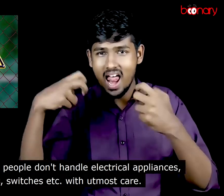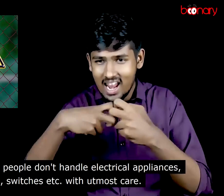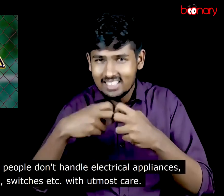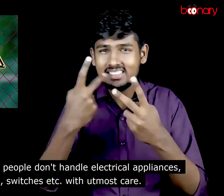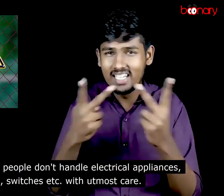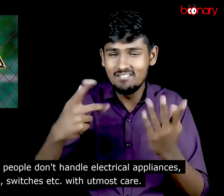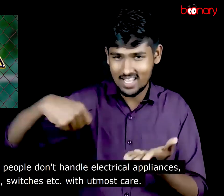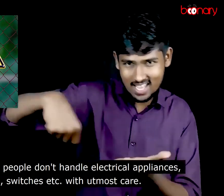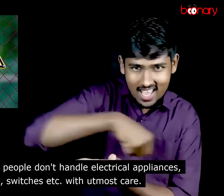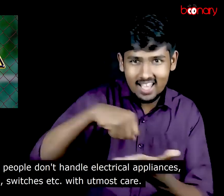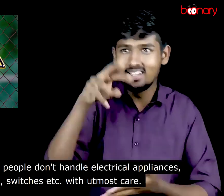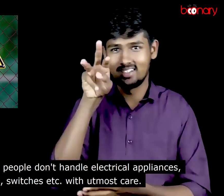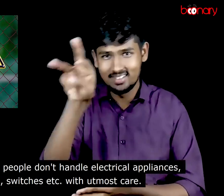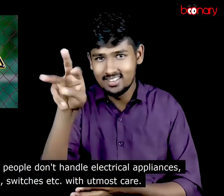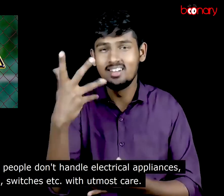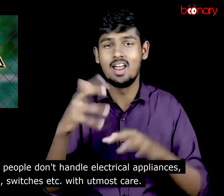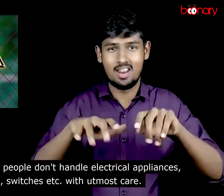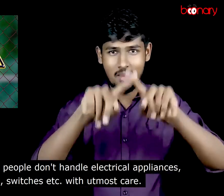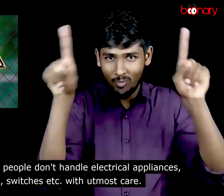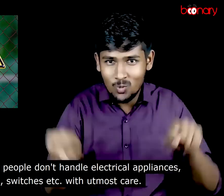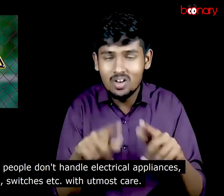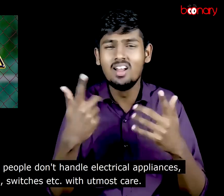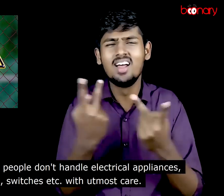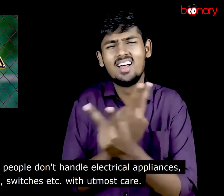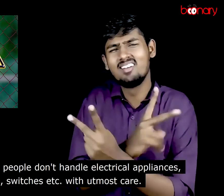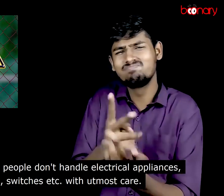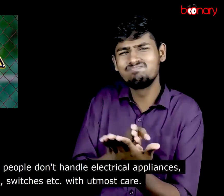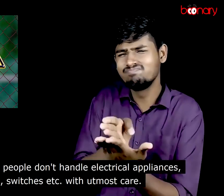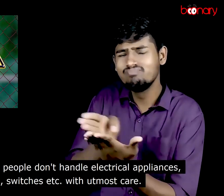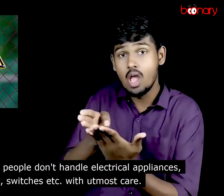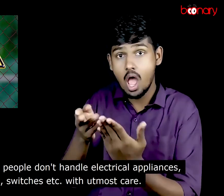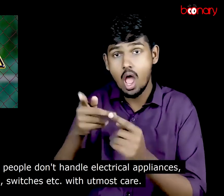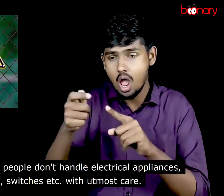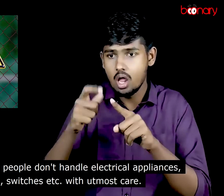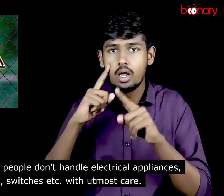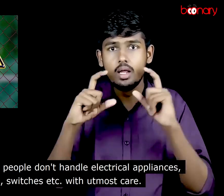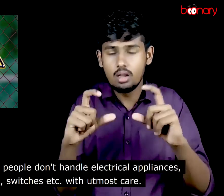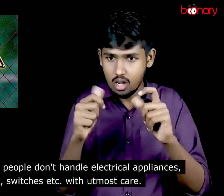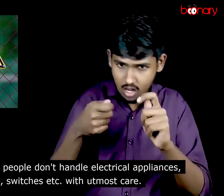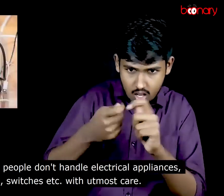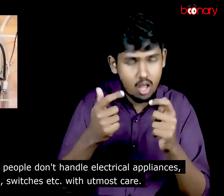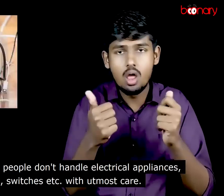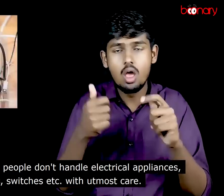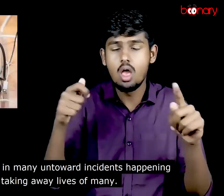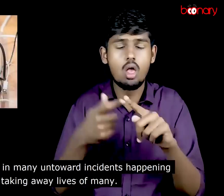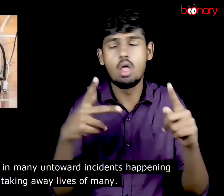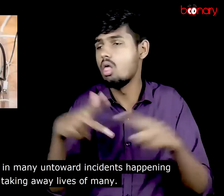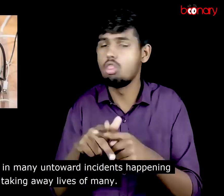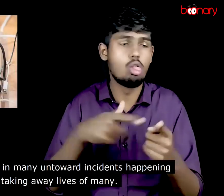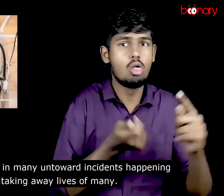electrical appliances, plugs, switches, etc. with utmost care. That